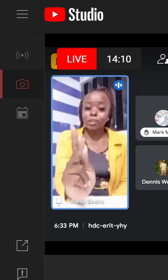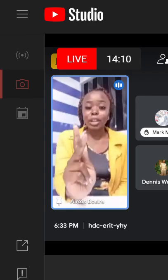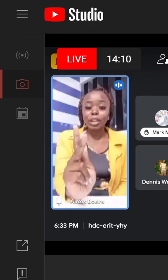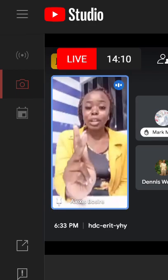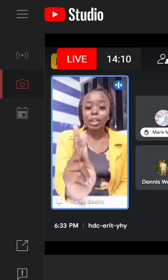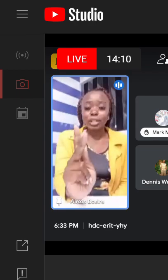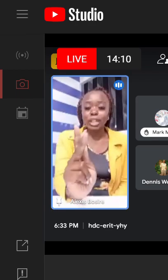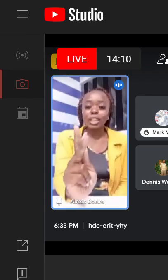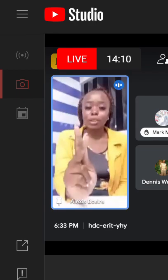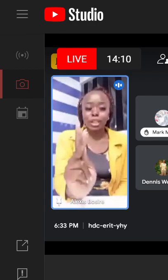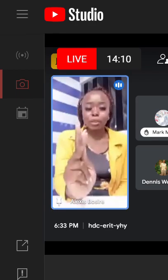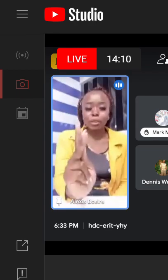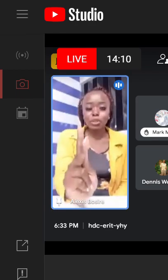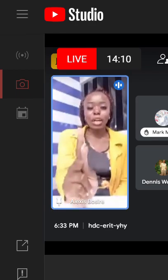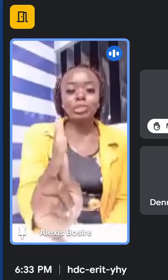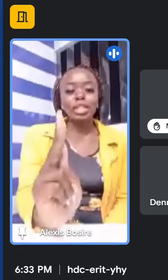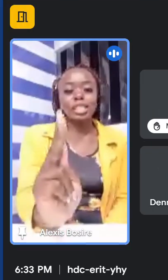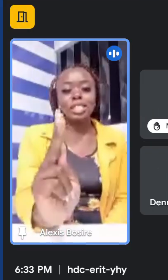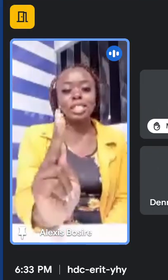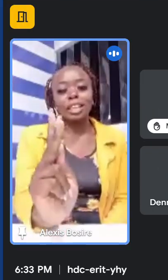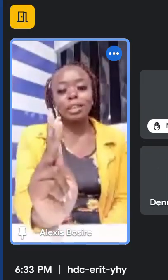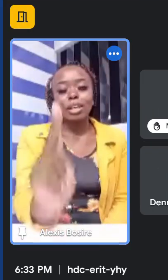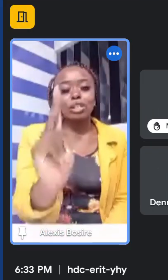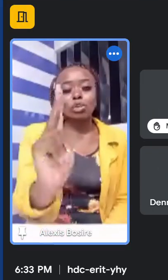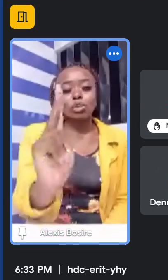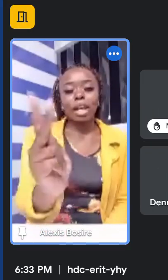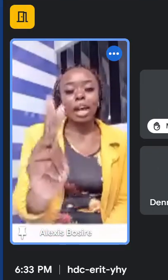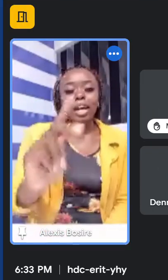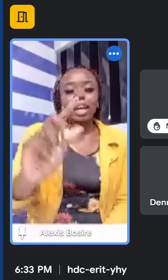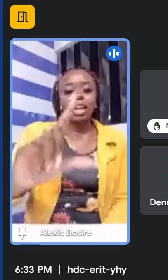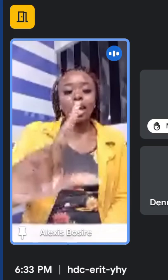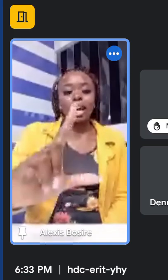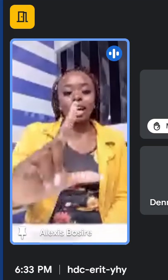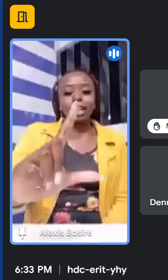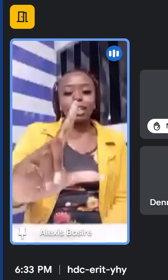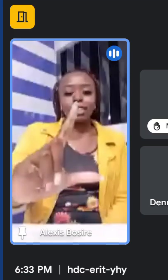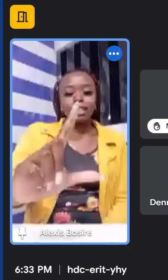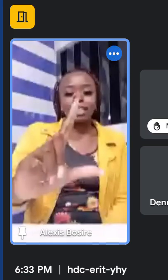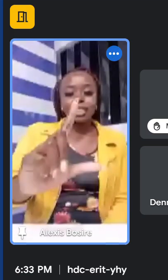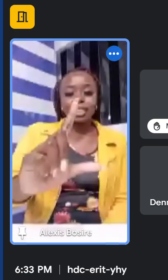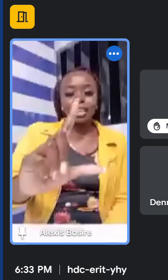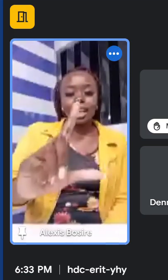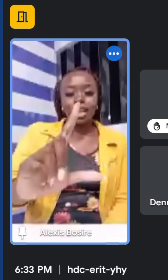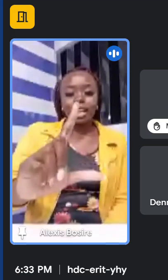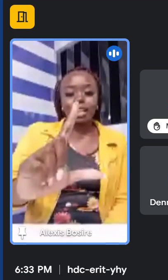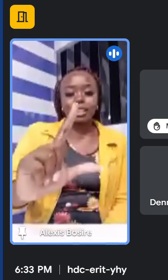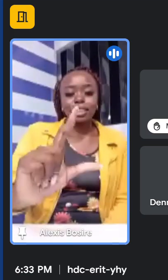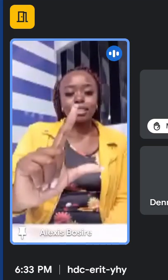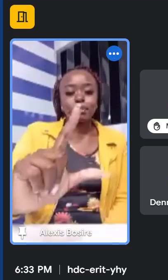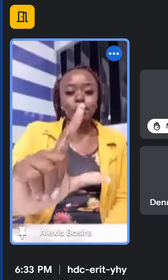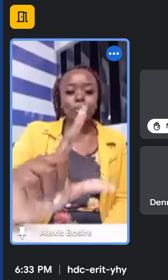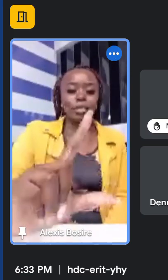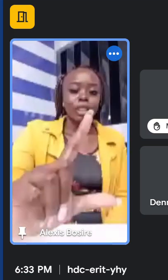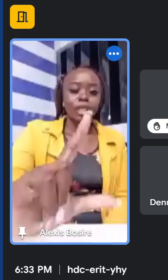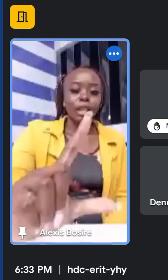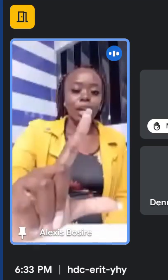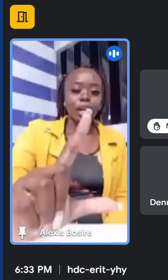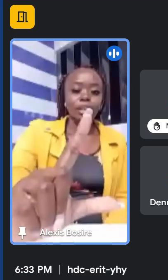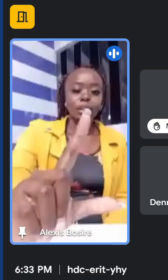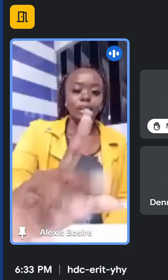language, we are all equal, and I want you guys to understand. So K, L, M,